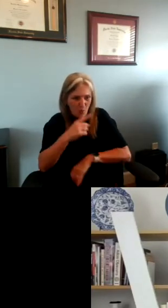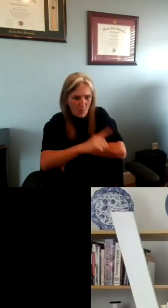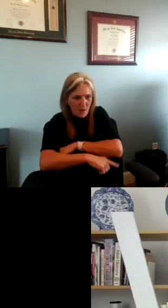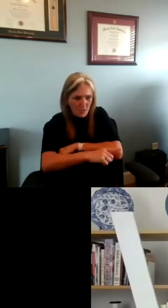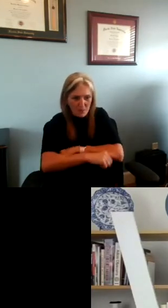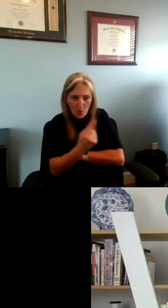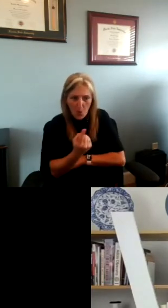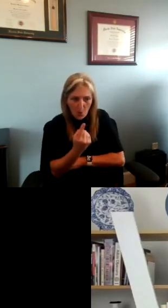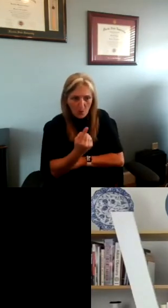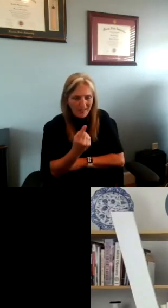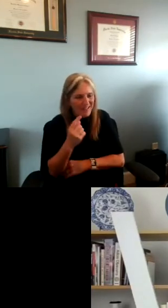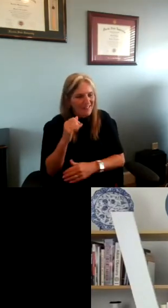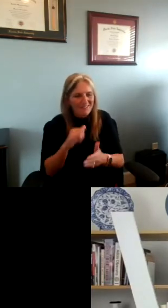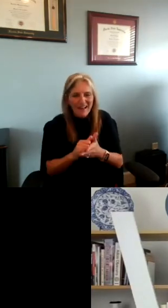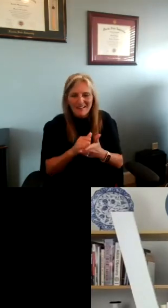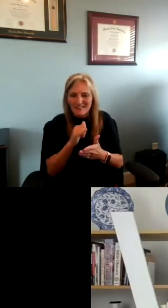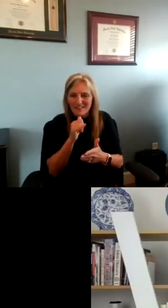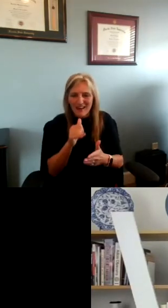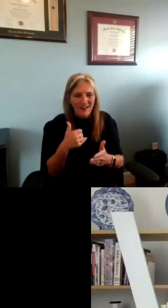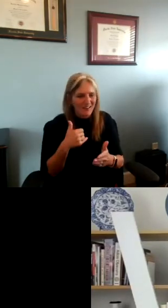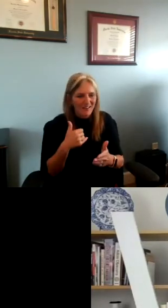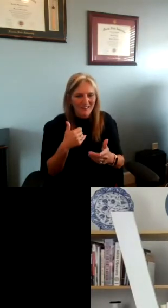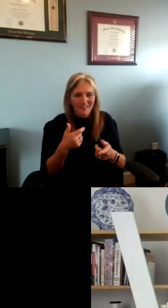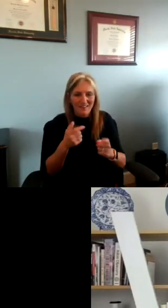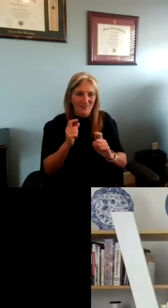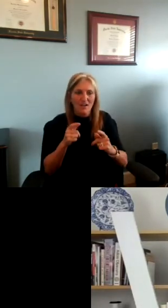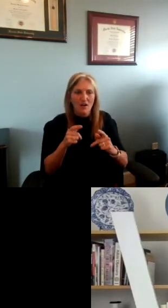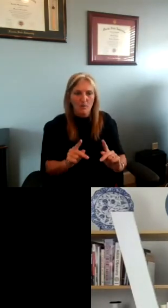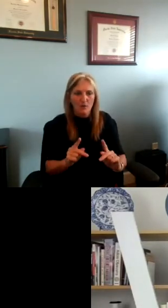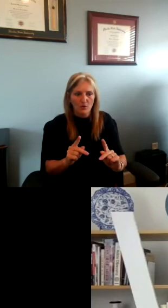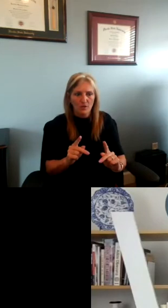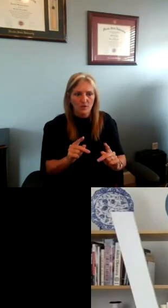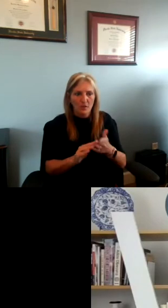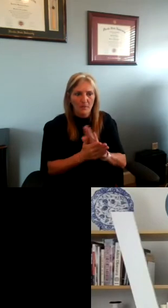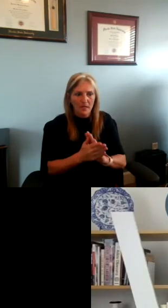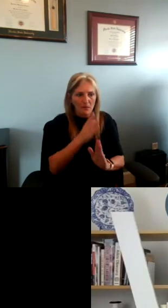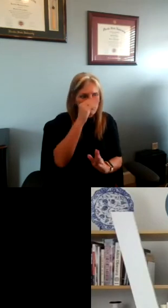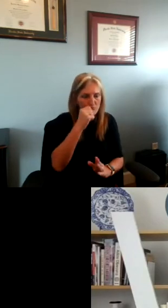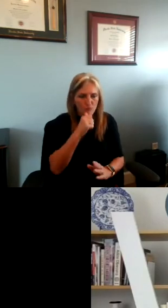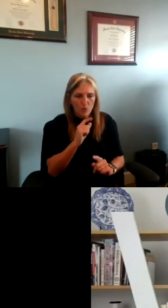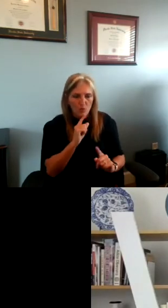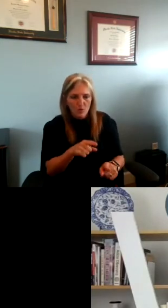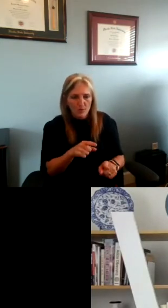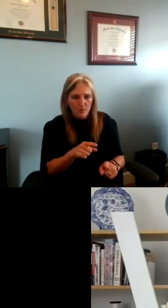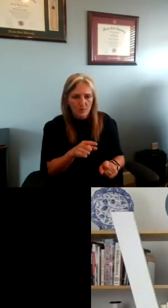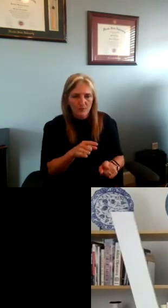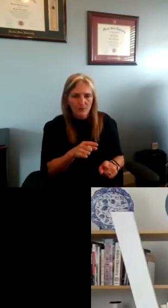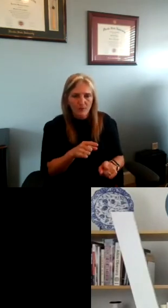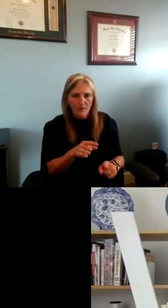be gender responsive or responsive to any other aspect of human dignity.